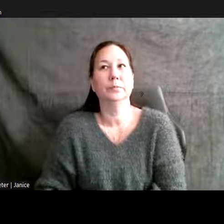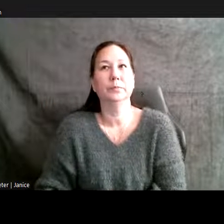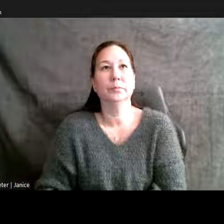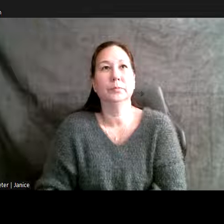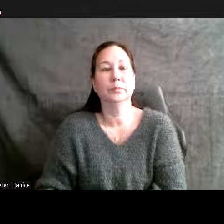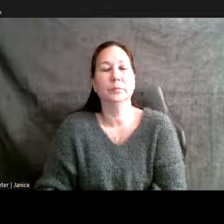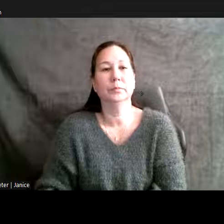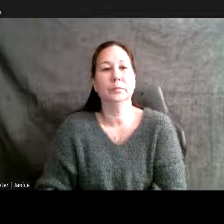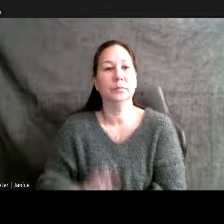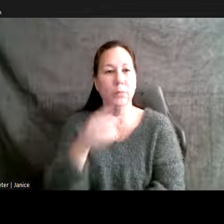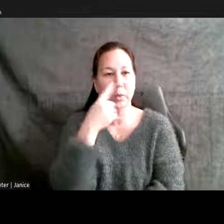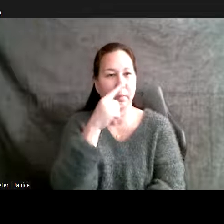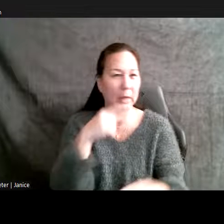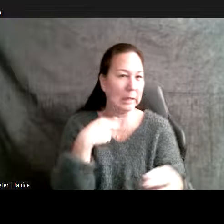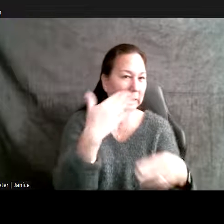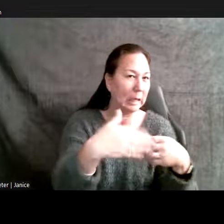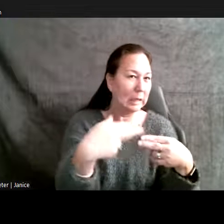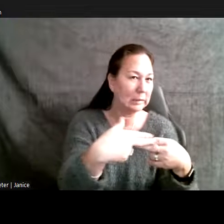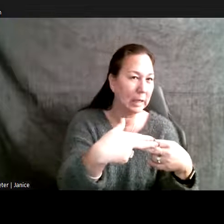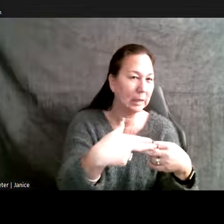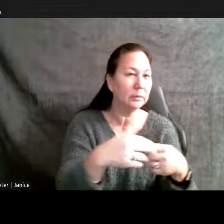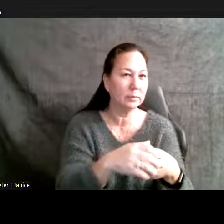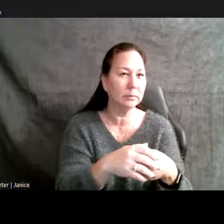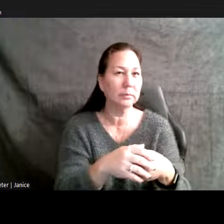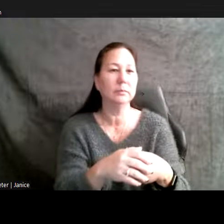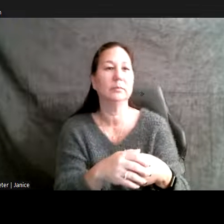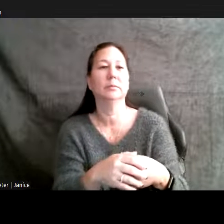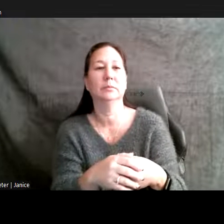we move on to the next slide, please, Val?